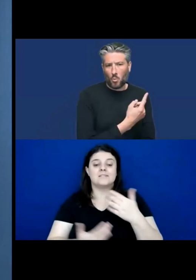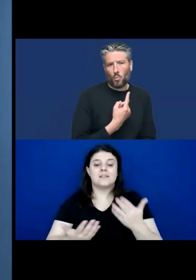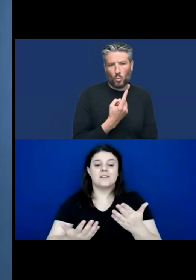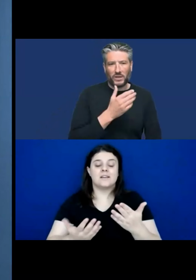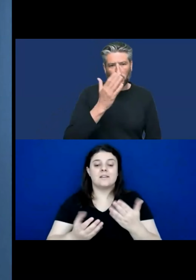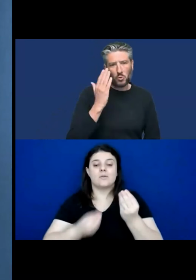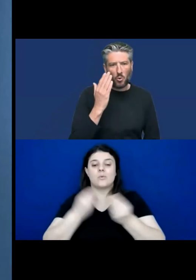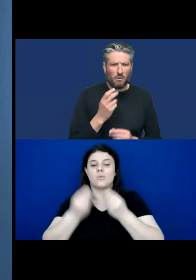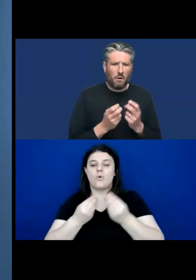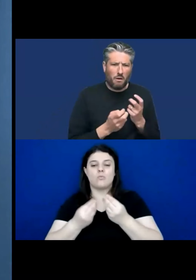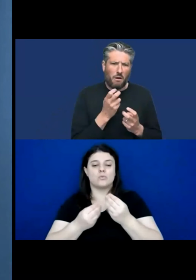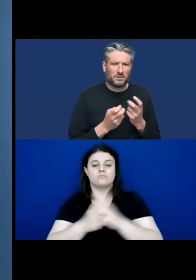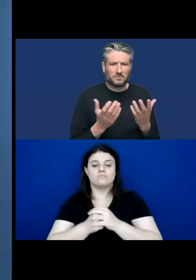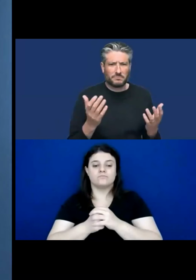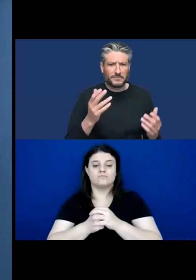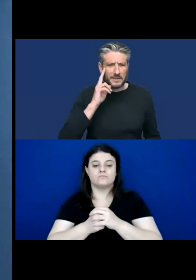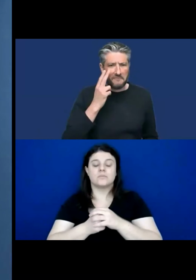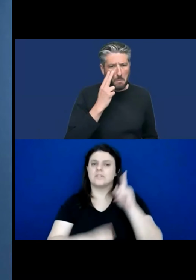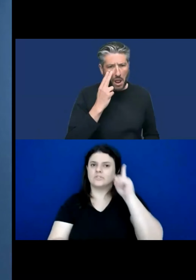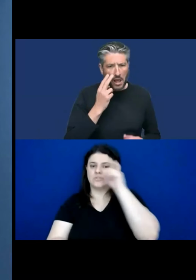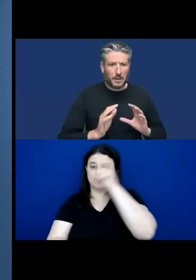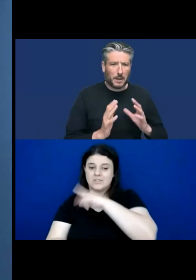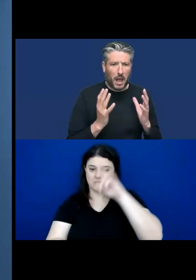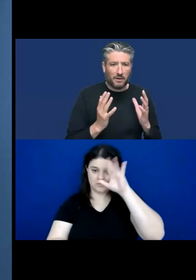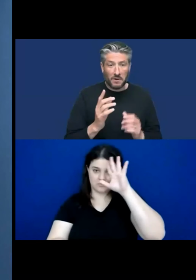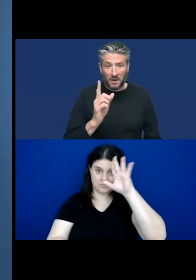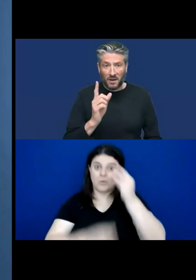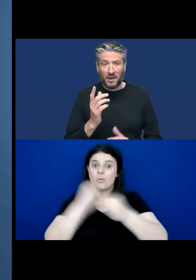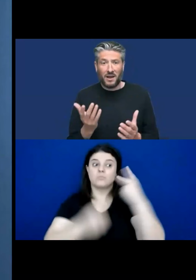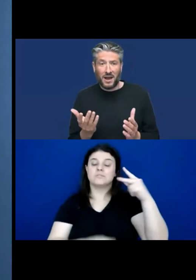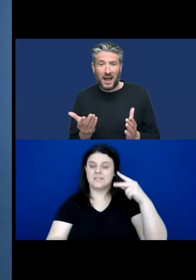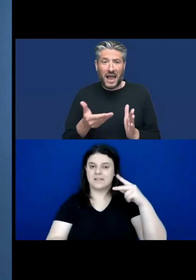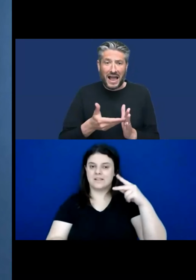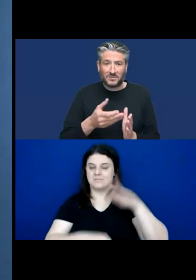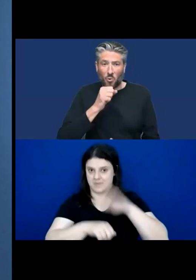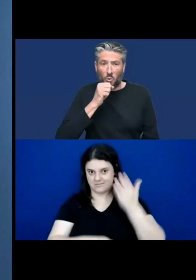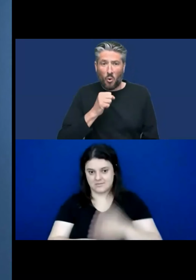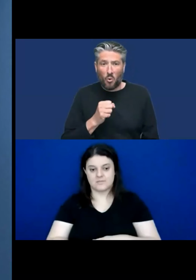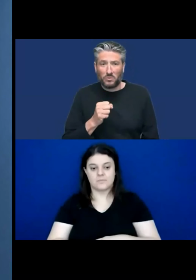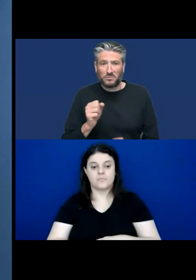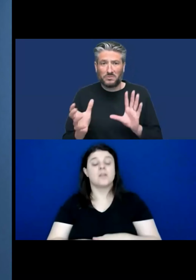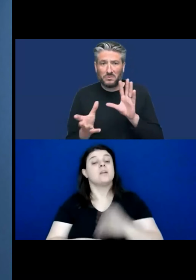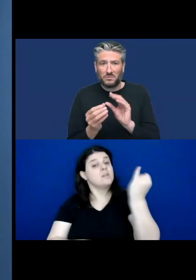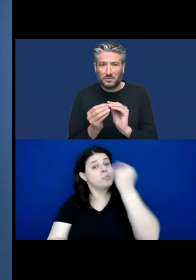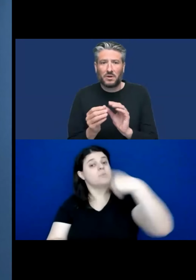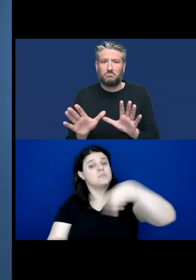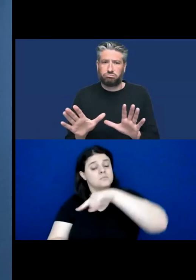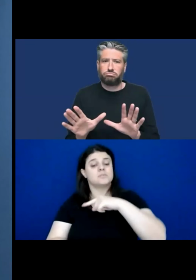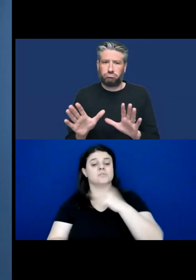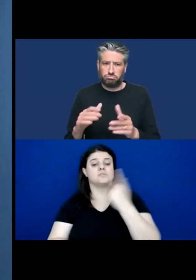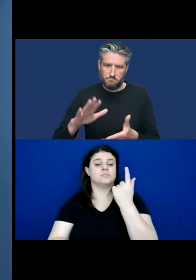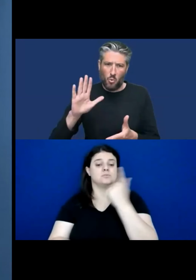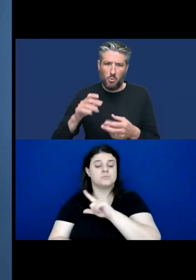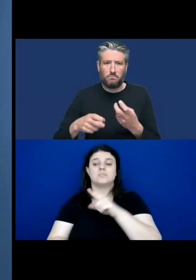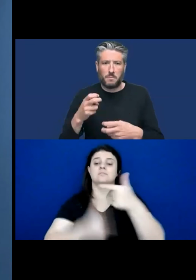deafblind and old, it's really hard to imagine. So it's important for us to collaborate, to work